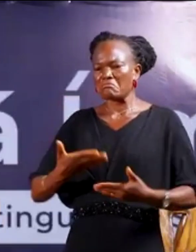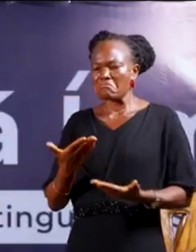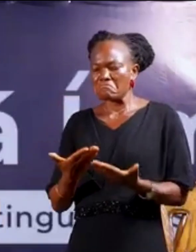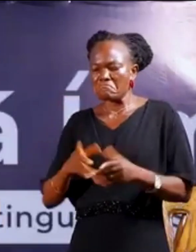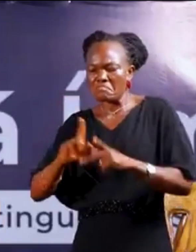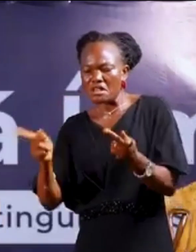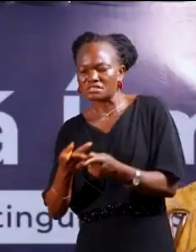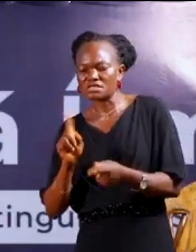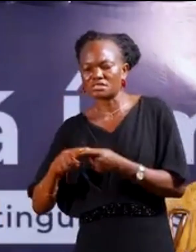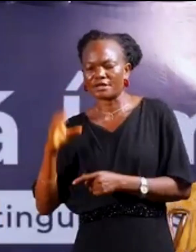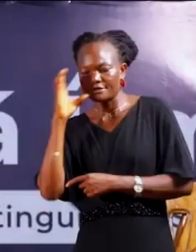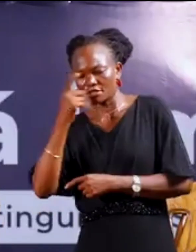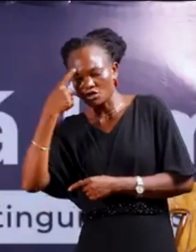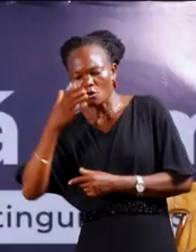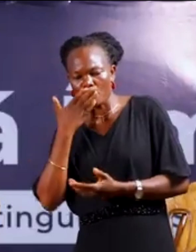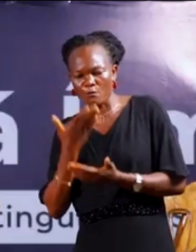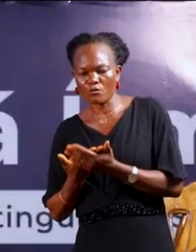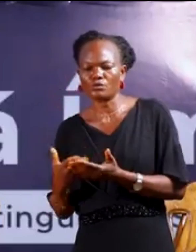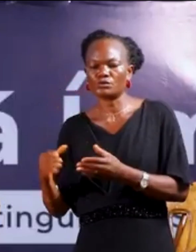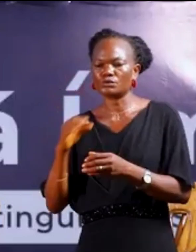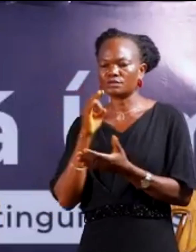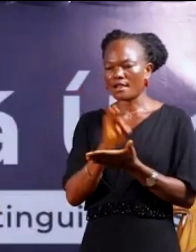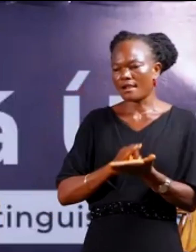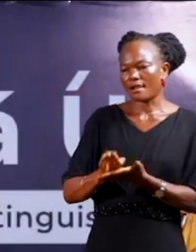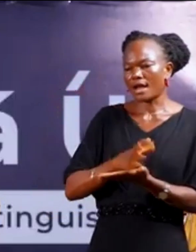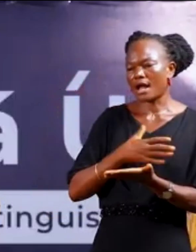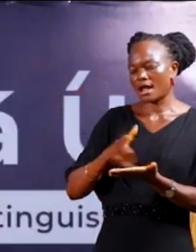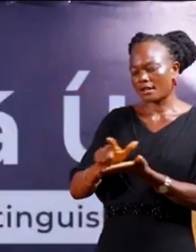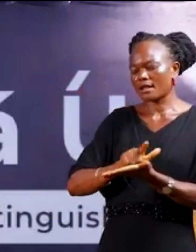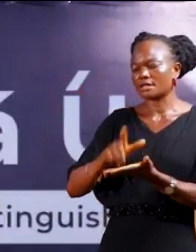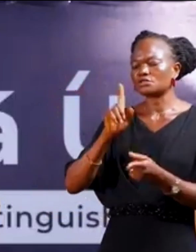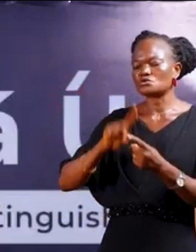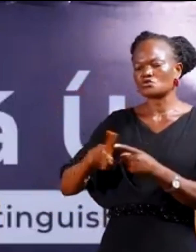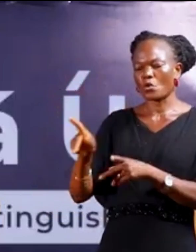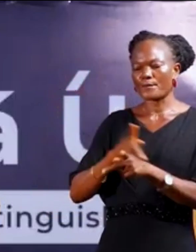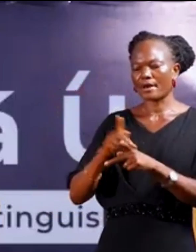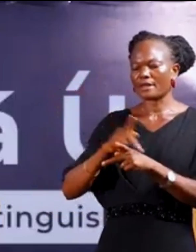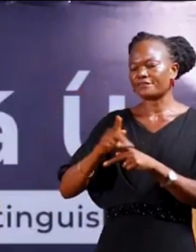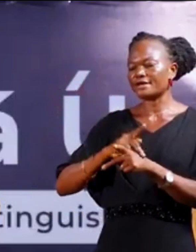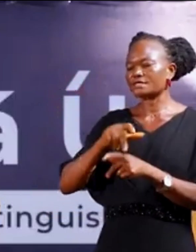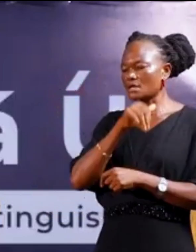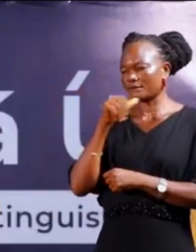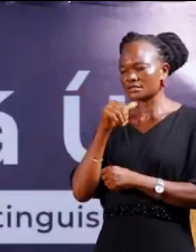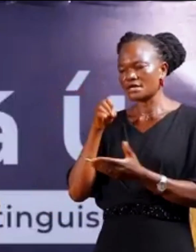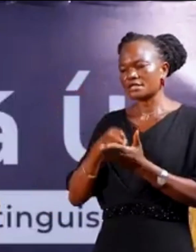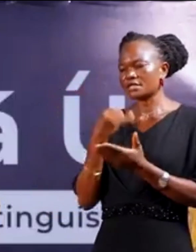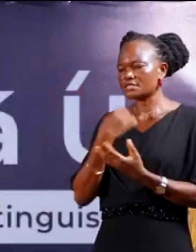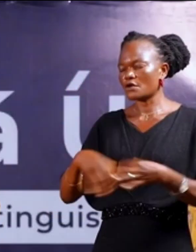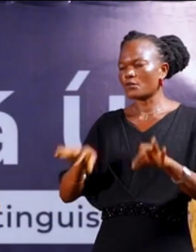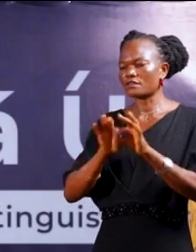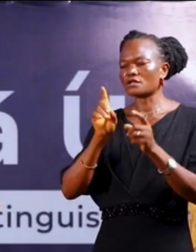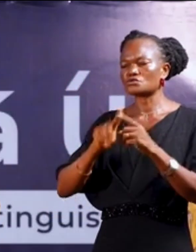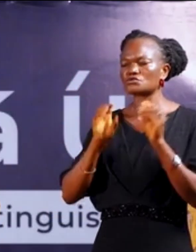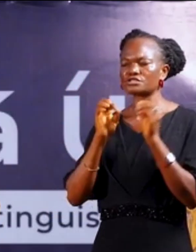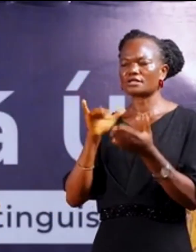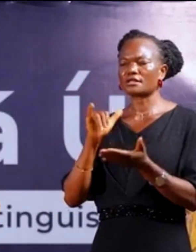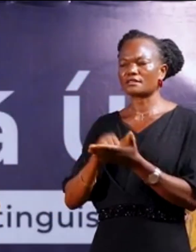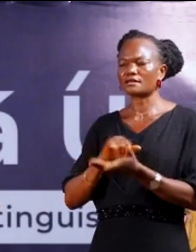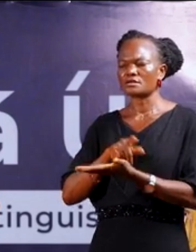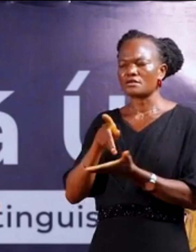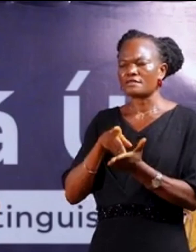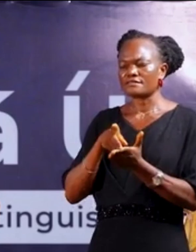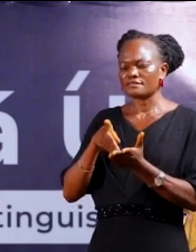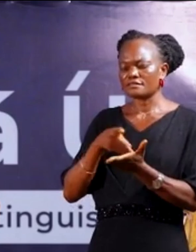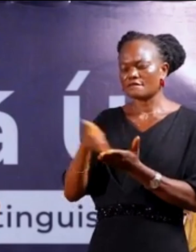fertile land and in order to practice agriculture. It is important to emphasize that both the development